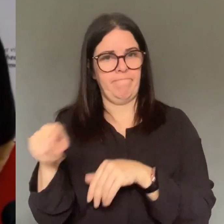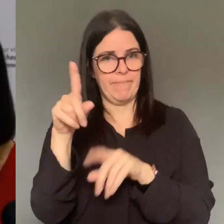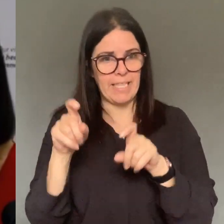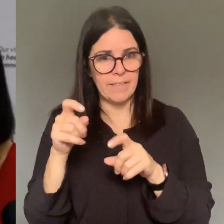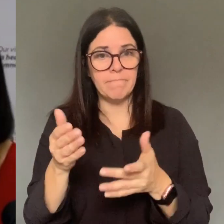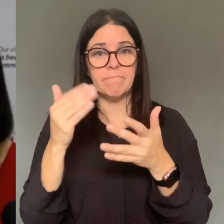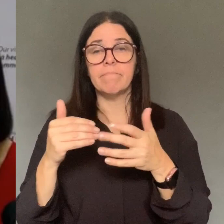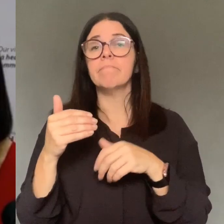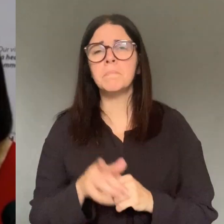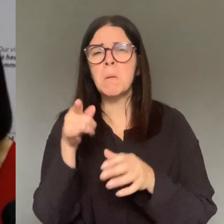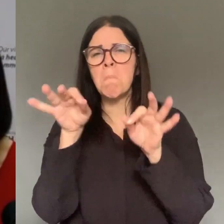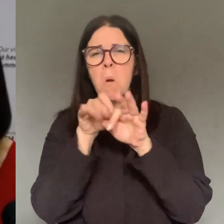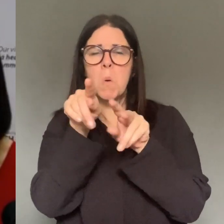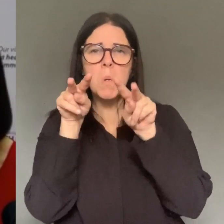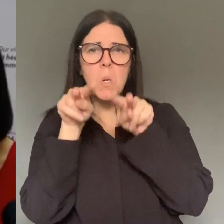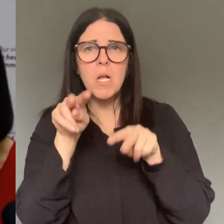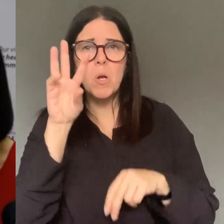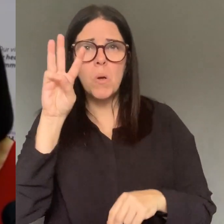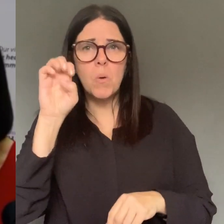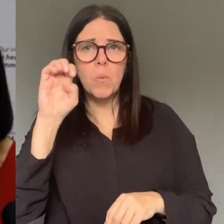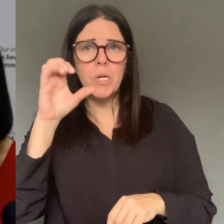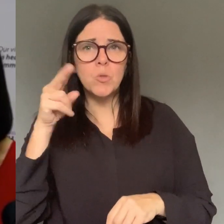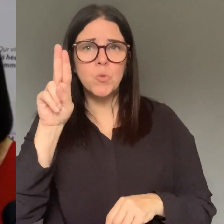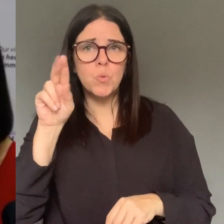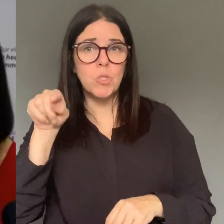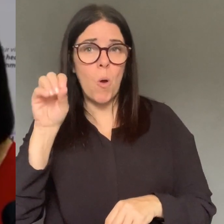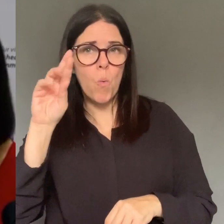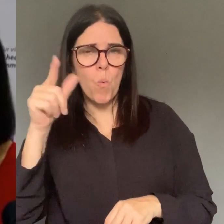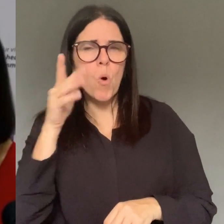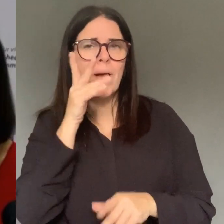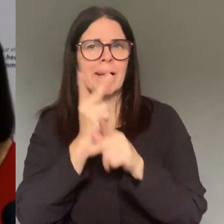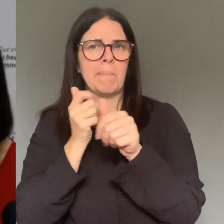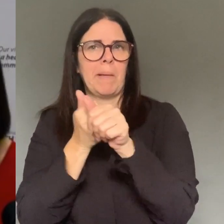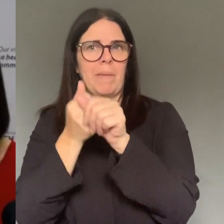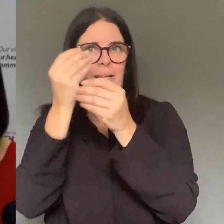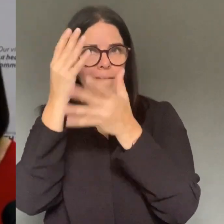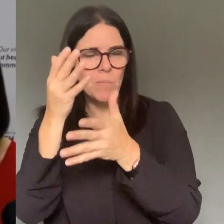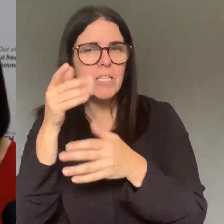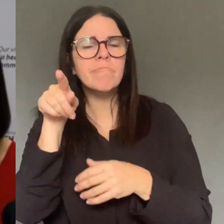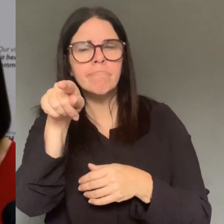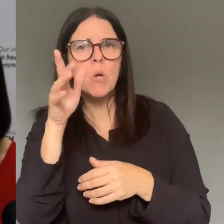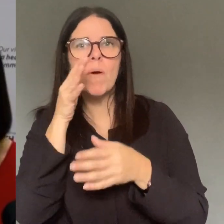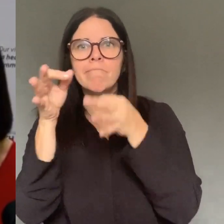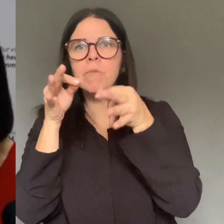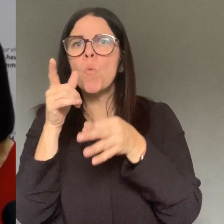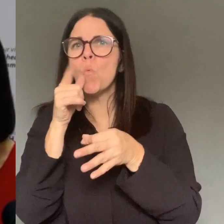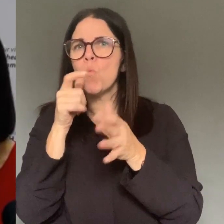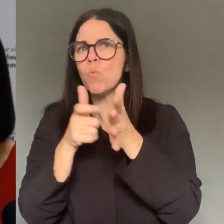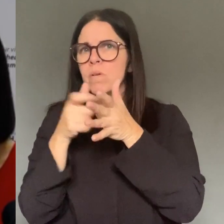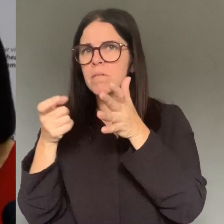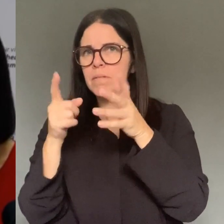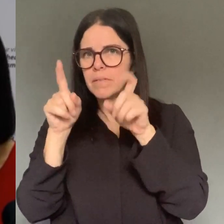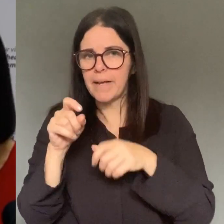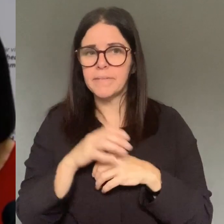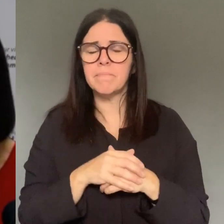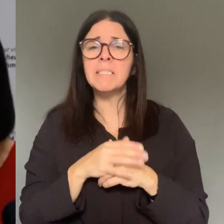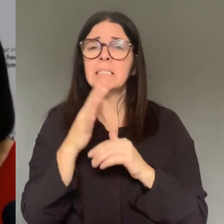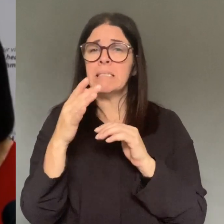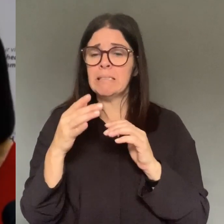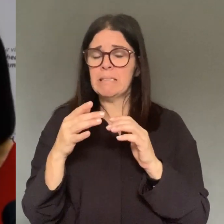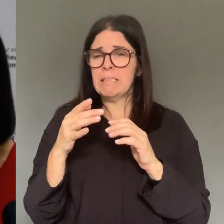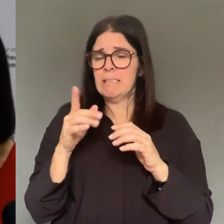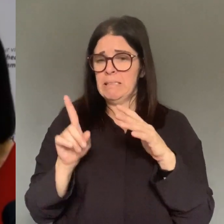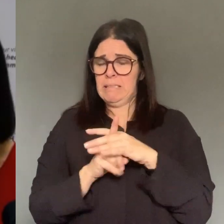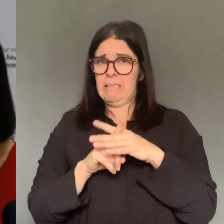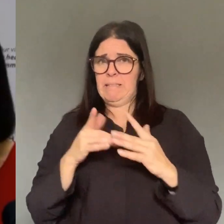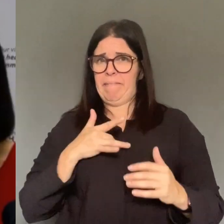include fever, cough, or difficulty breathing. However, other symptoms may be present, such as being extremely tired,